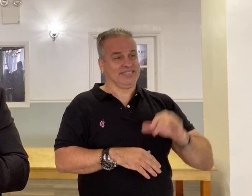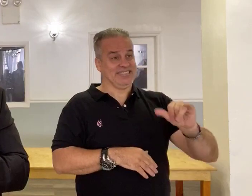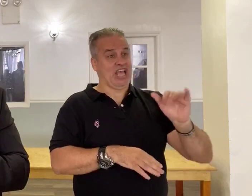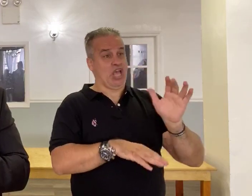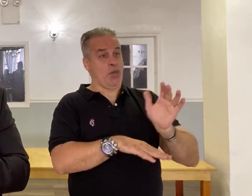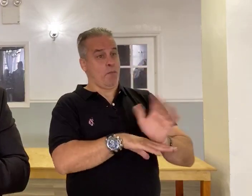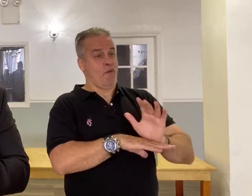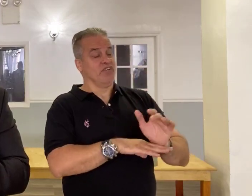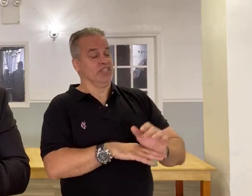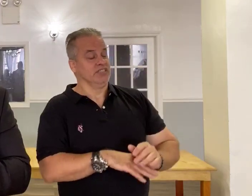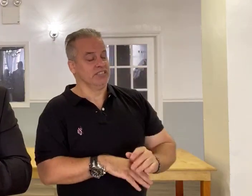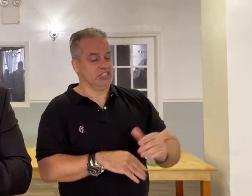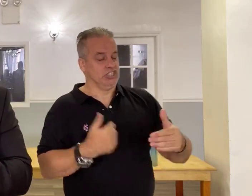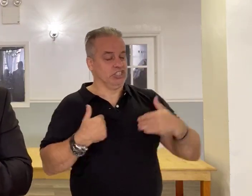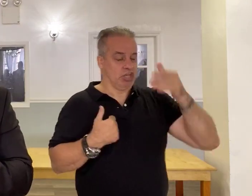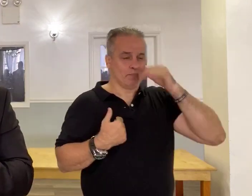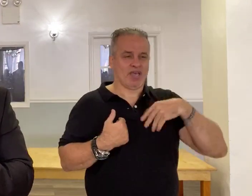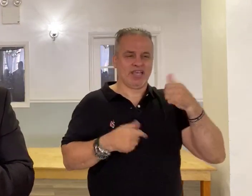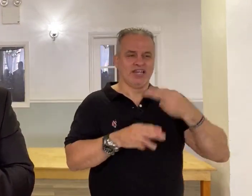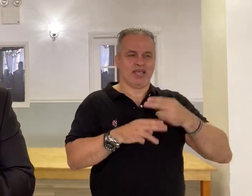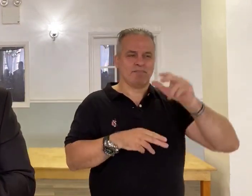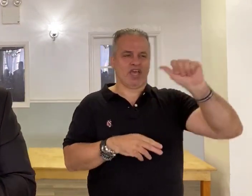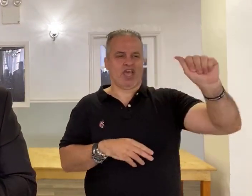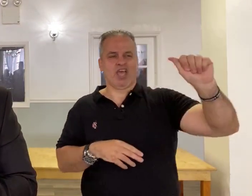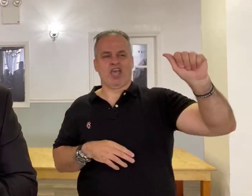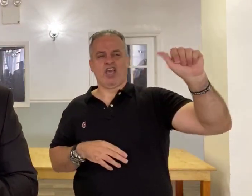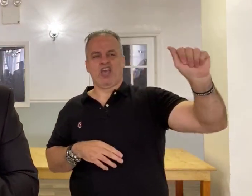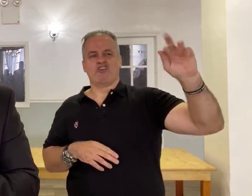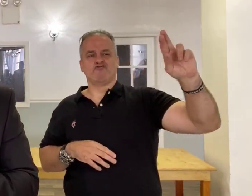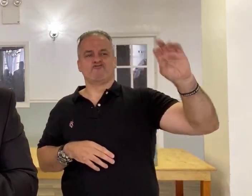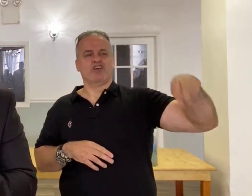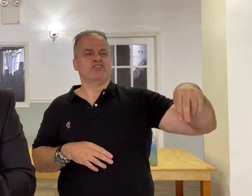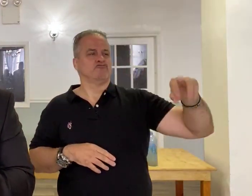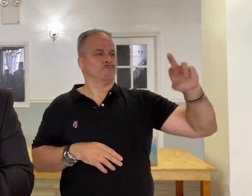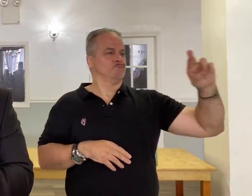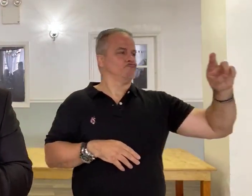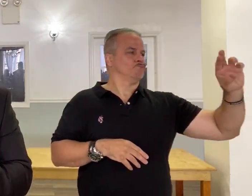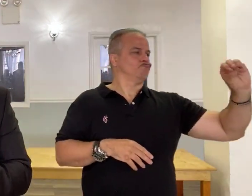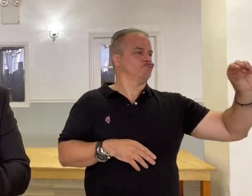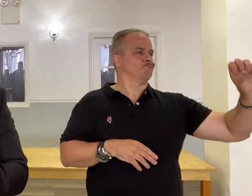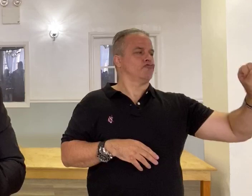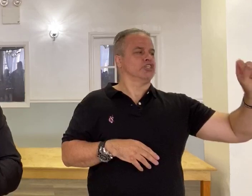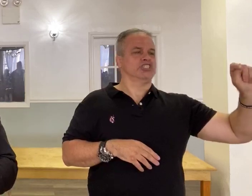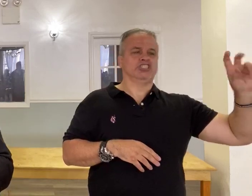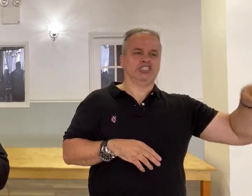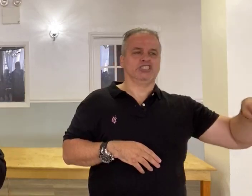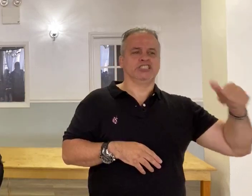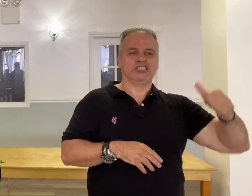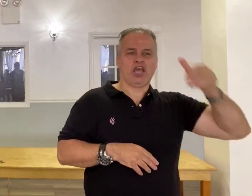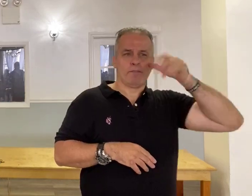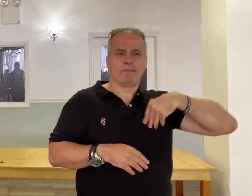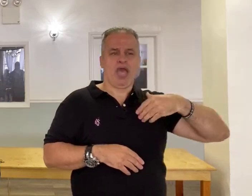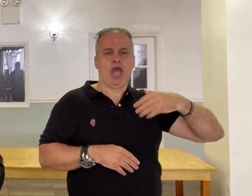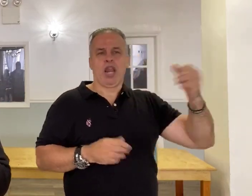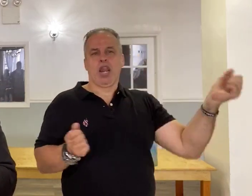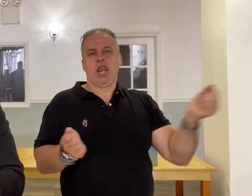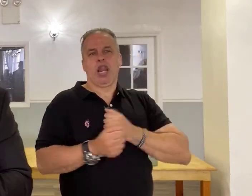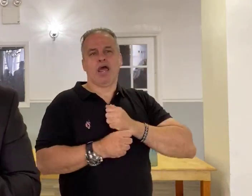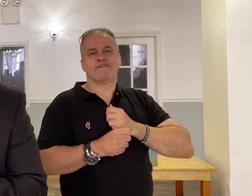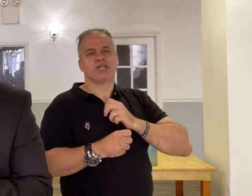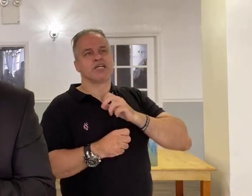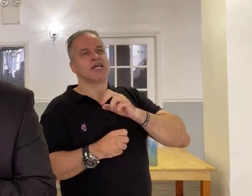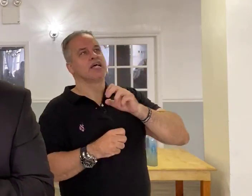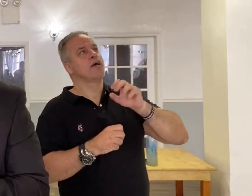of Aaron Ralston, who was a pretty good rock climber, and one day he decided to take a climb by